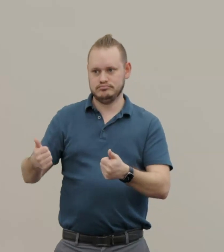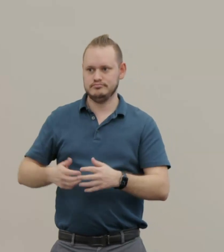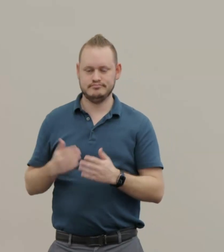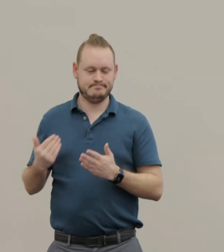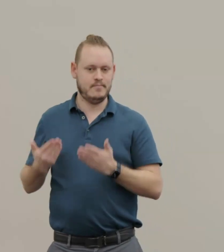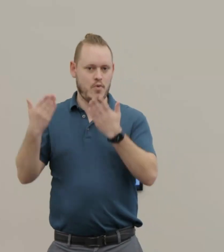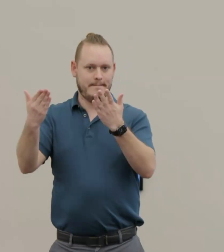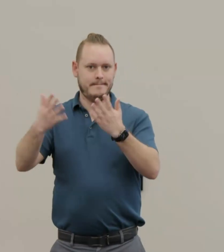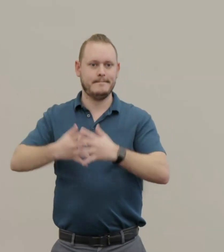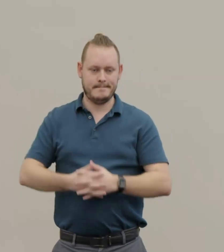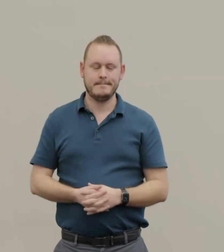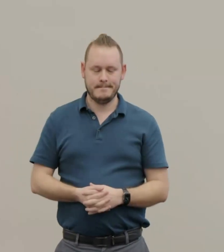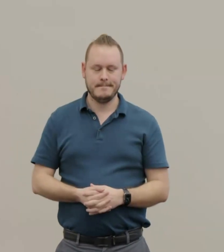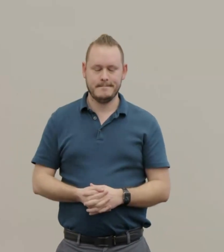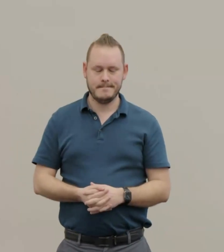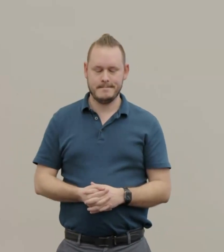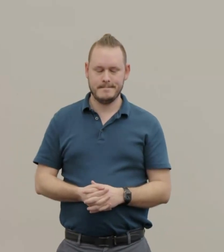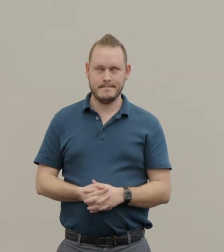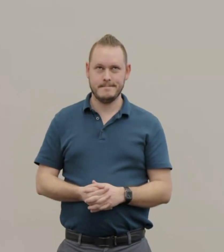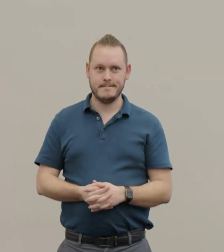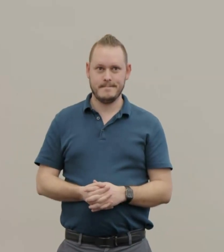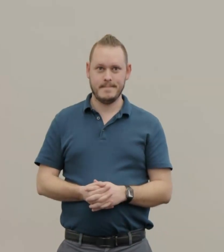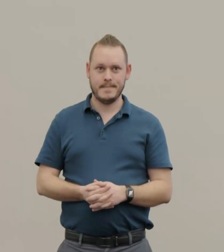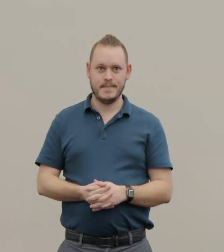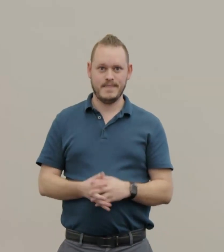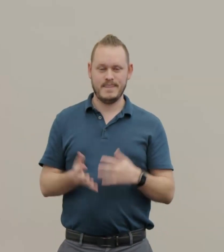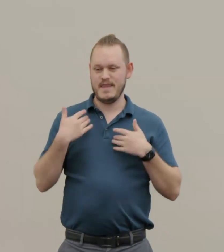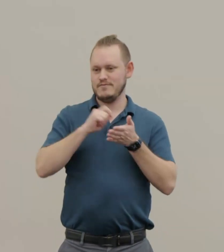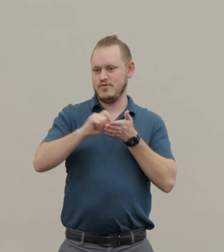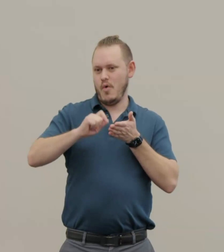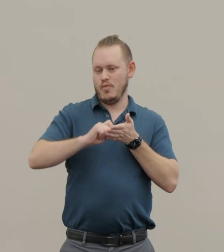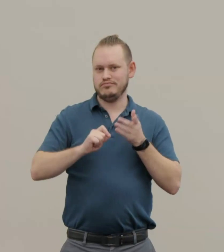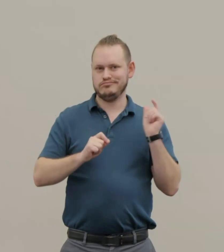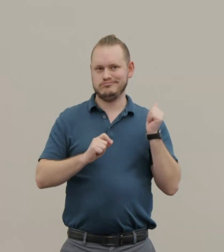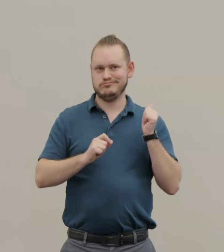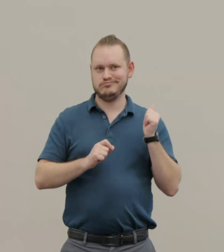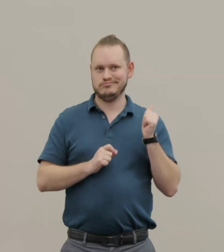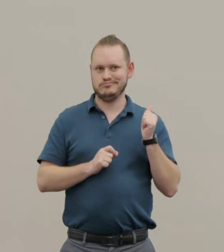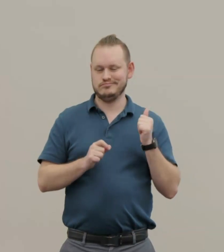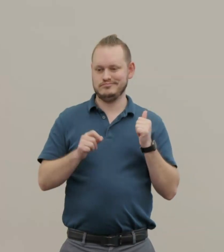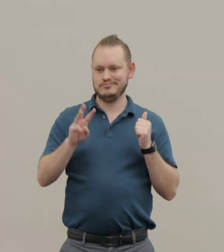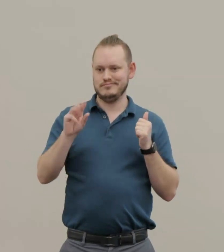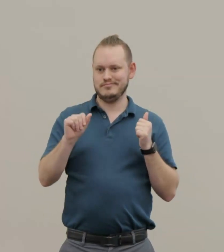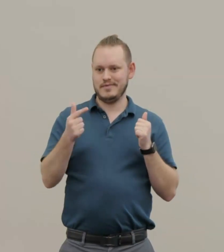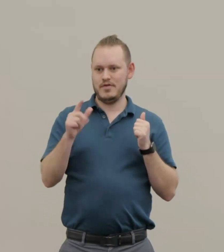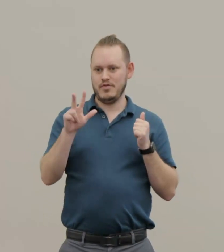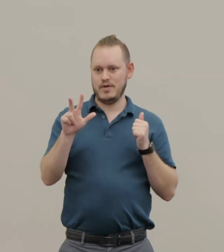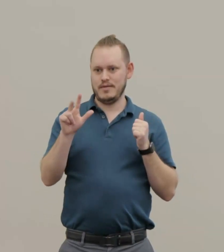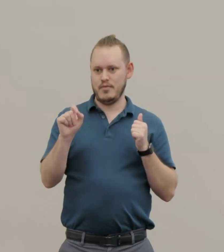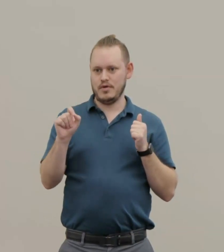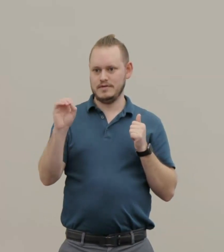Highly recommend it. I have a little note under here about WCAG